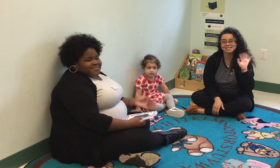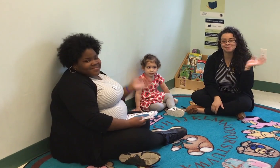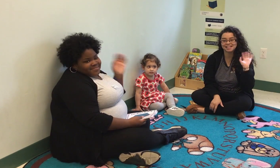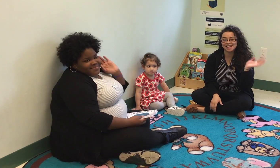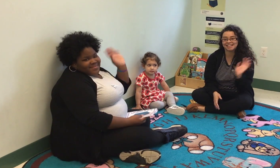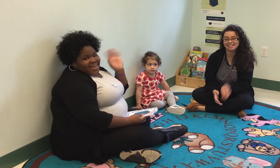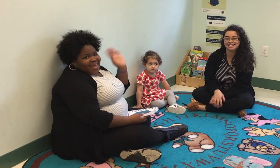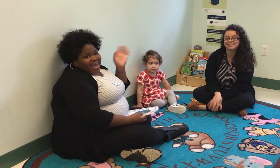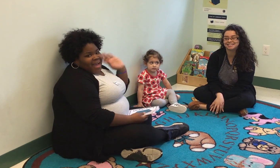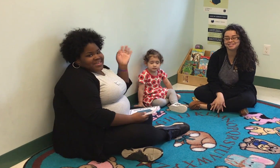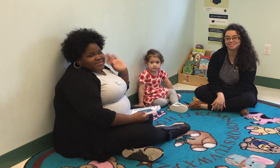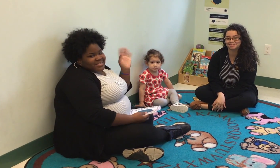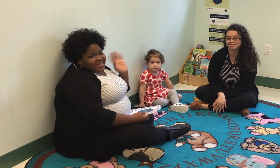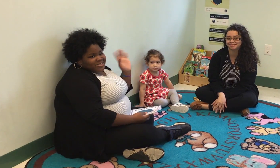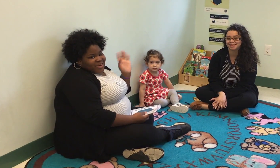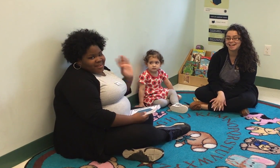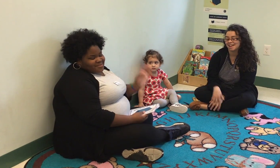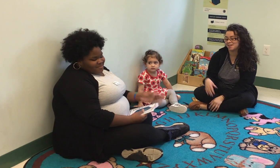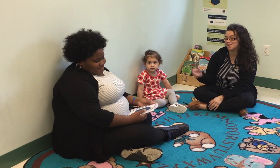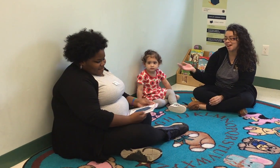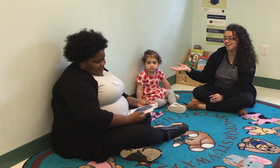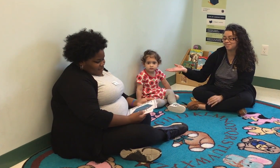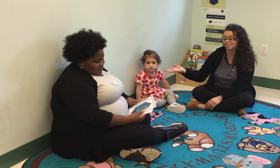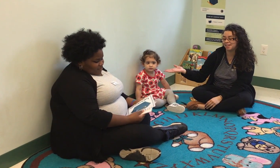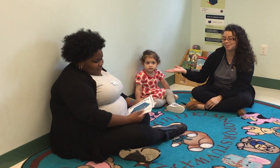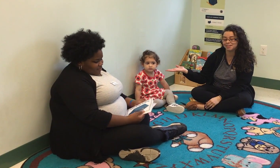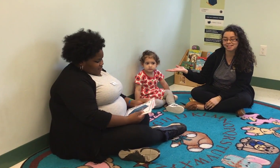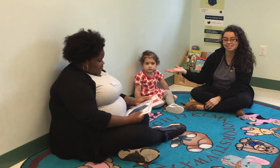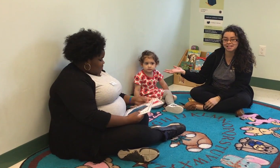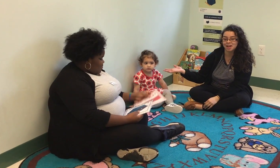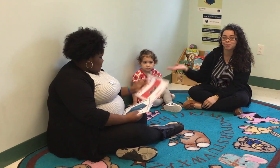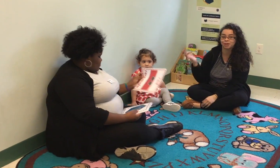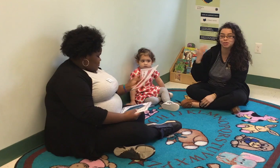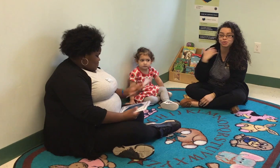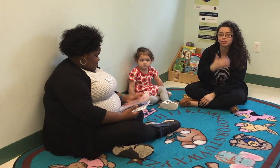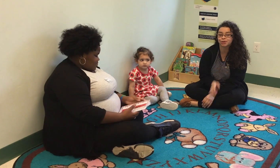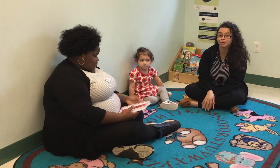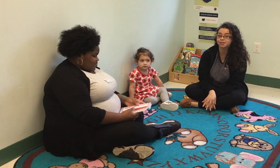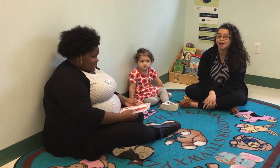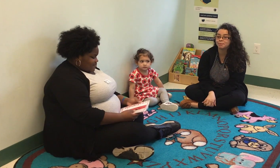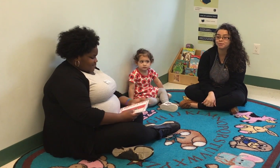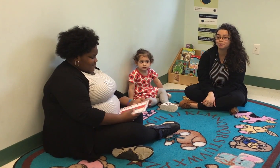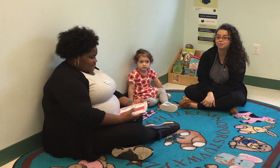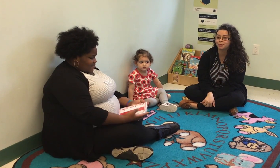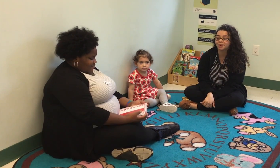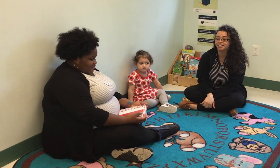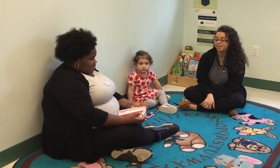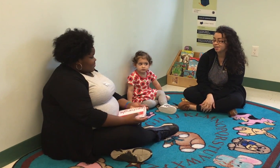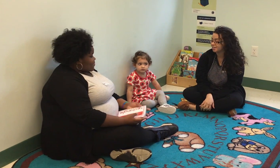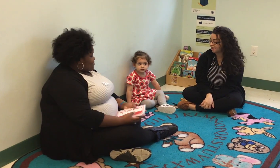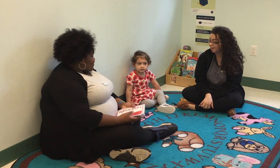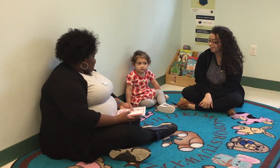It's Miss Kaylee. Hi, it's Miss Kendra. And we have Nella with us today, and we're going to do circle time in room 4. So Nella, are you